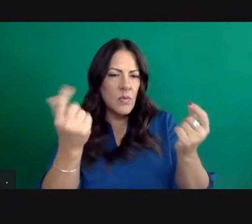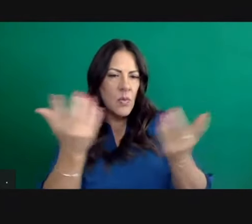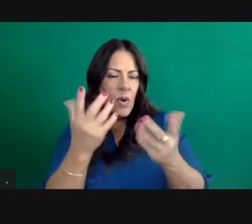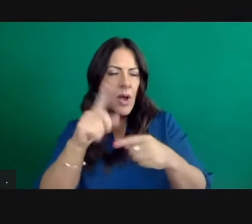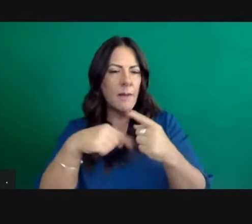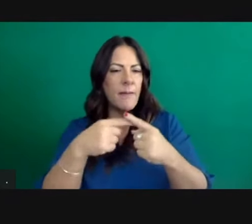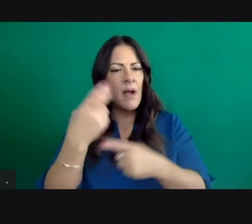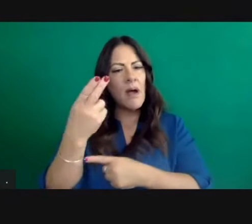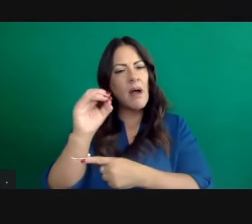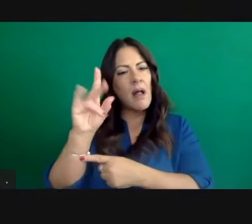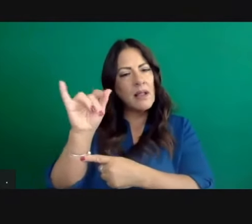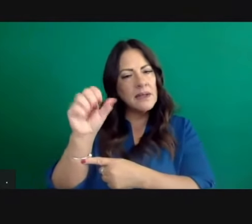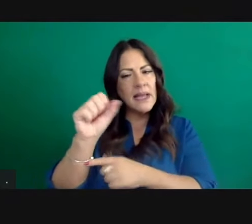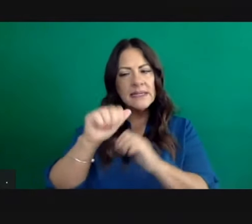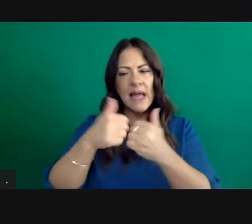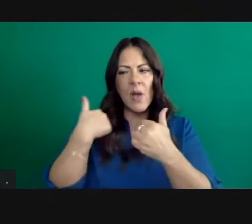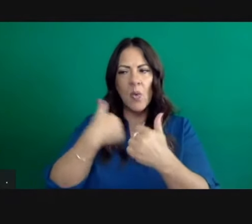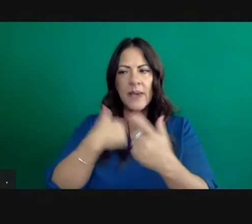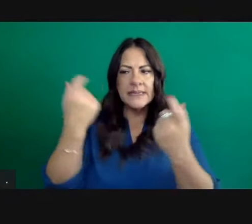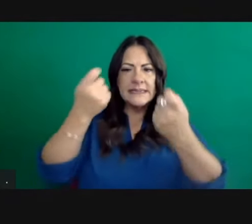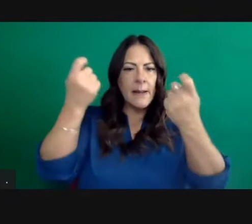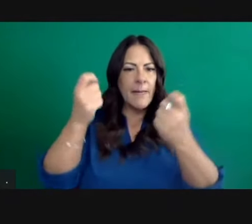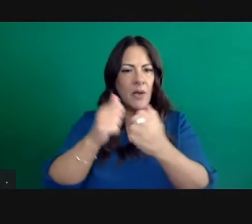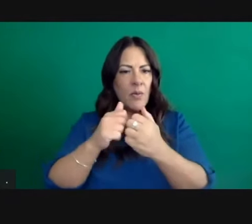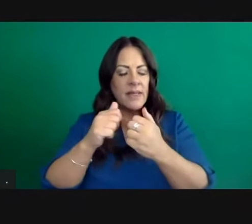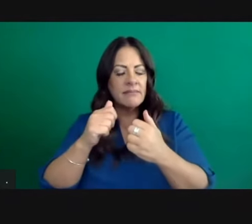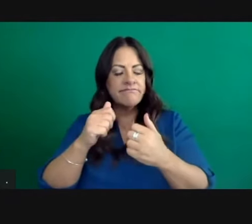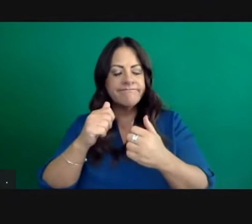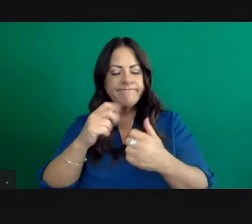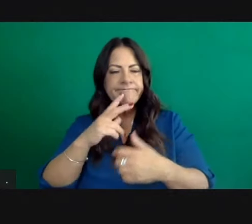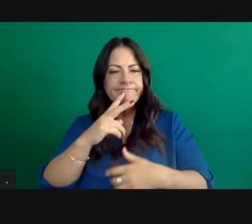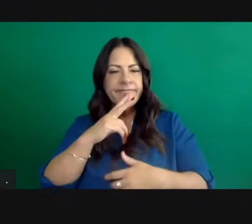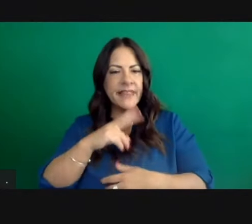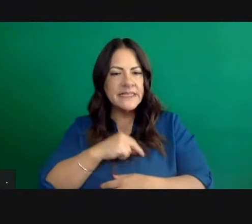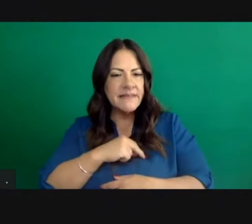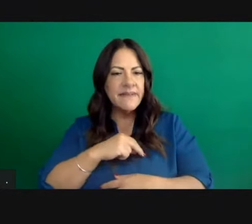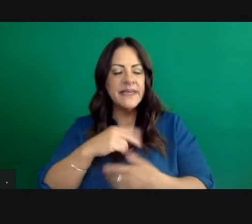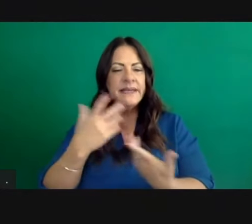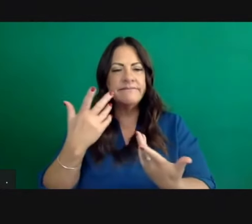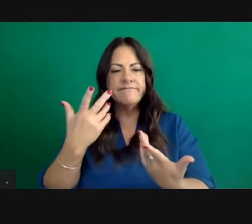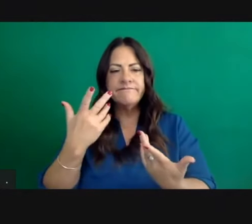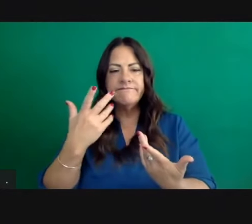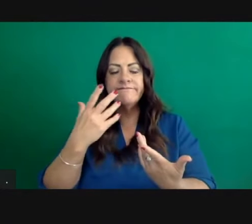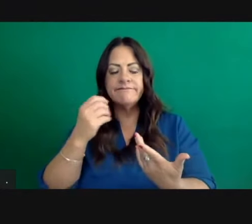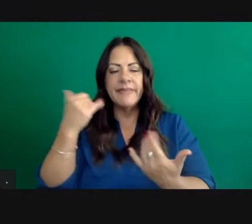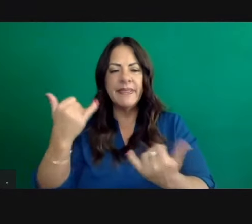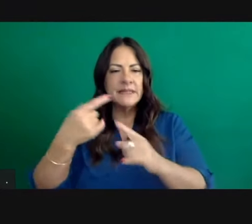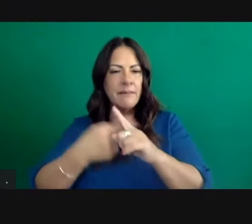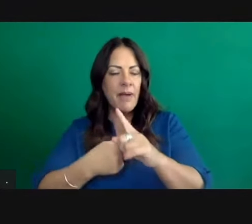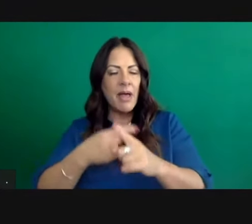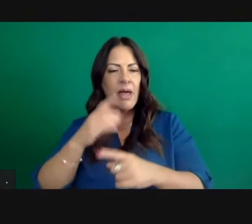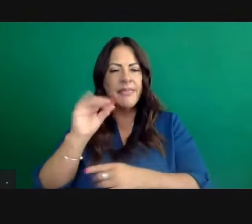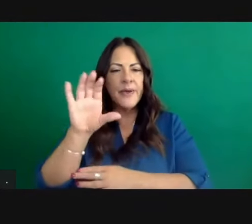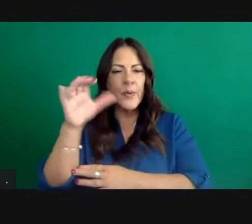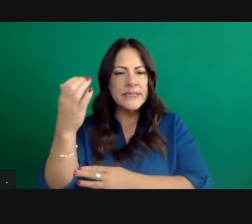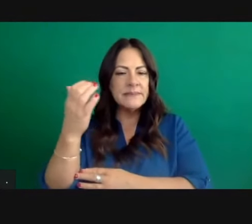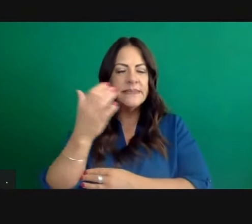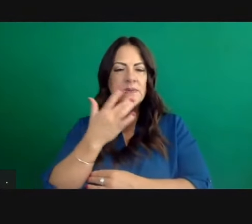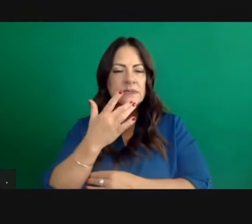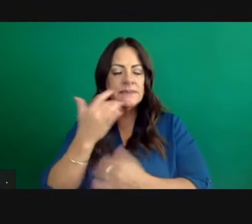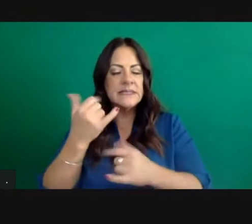they safely celebrate the holiday season with Thanksgiving this month, and Christmas is around the corner? Yeah, excellent